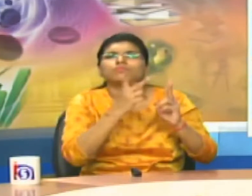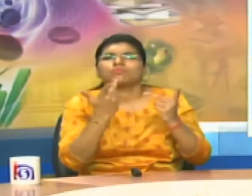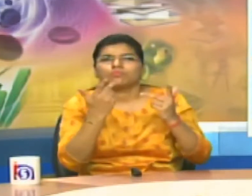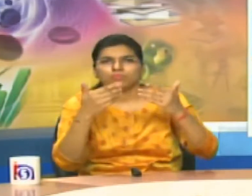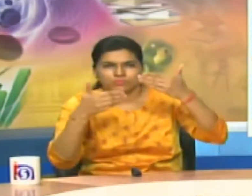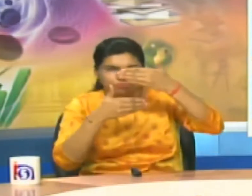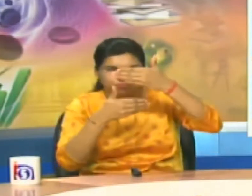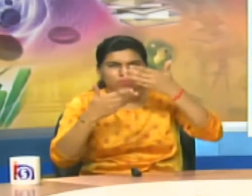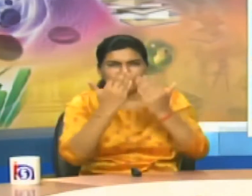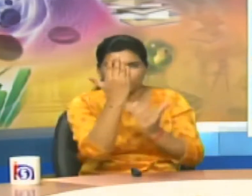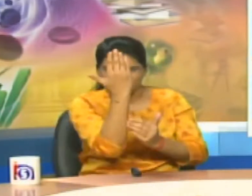our sheet,